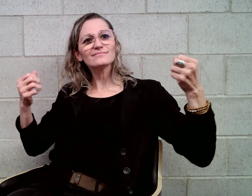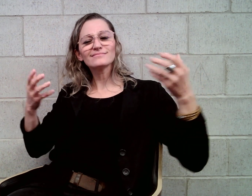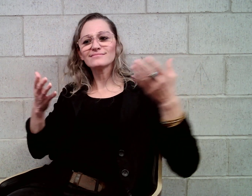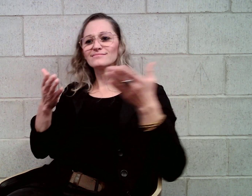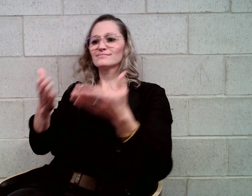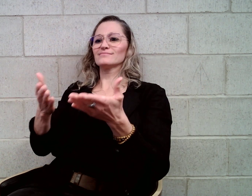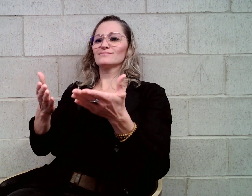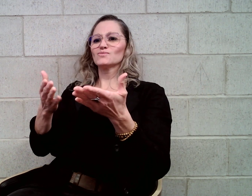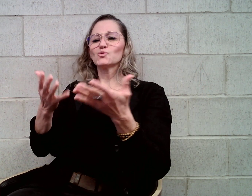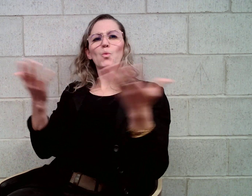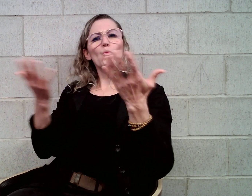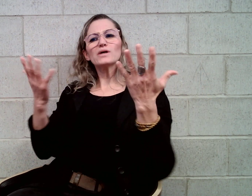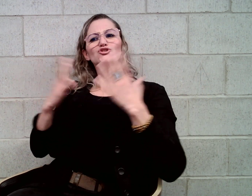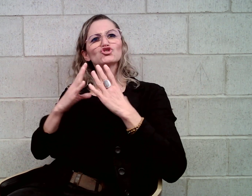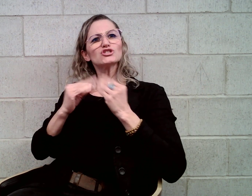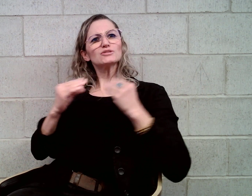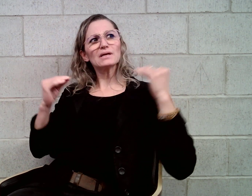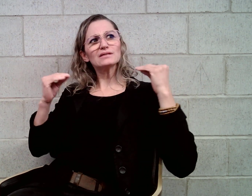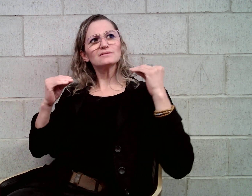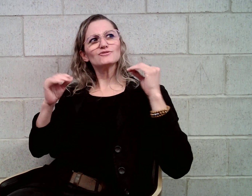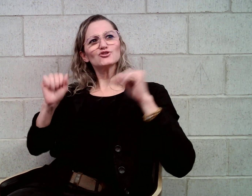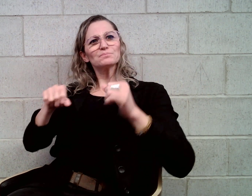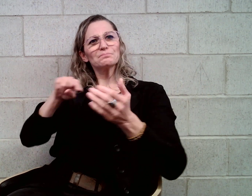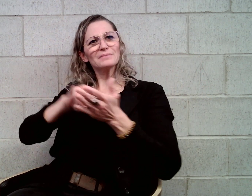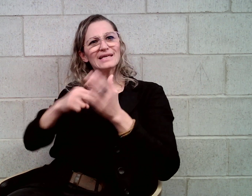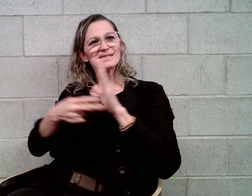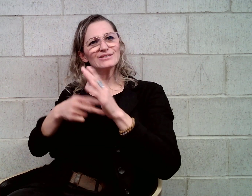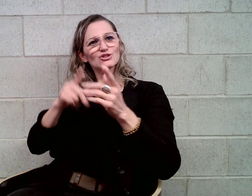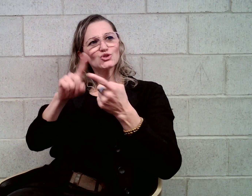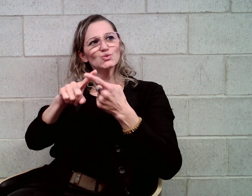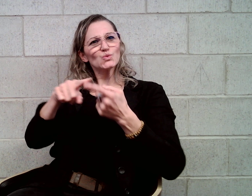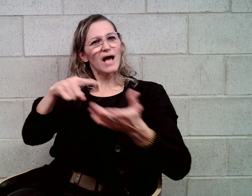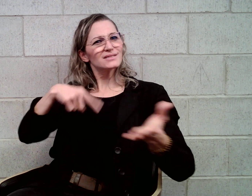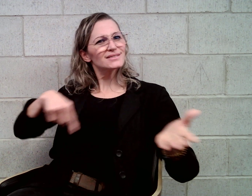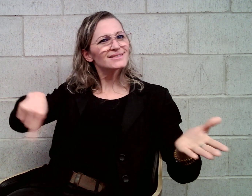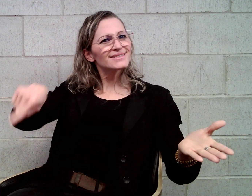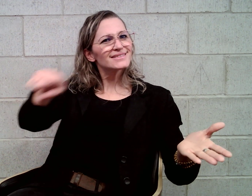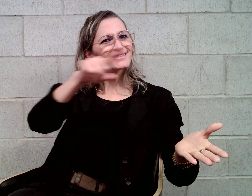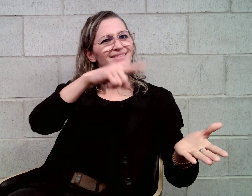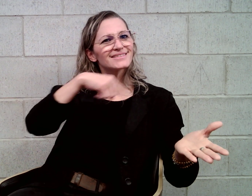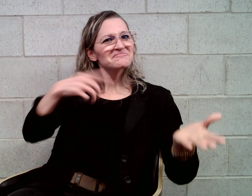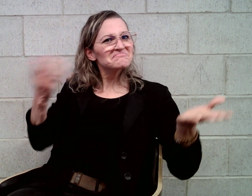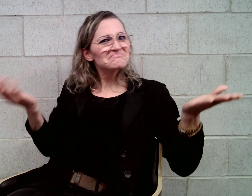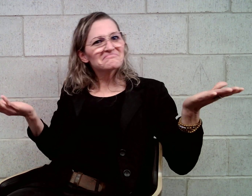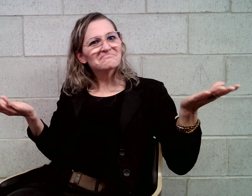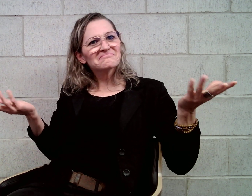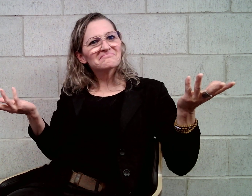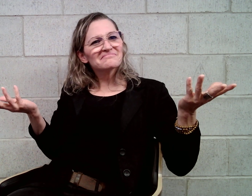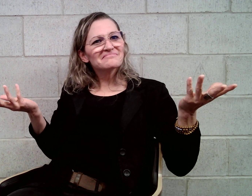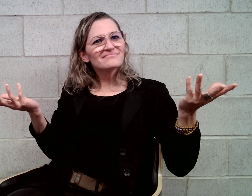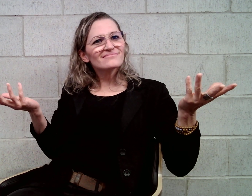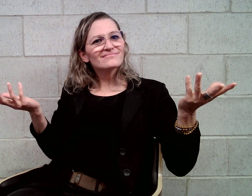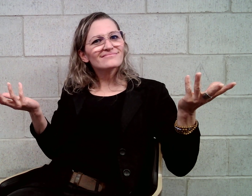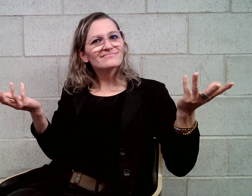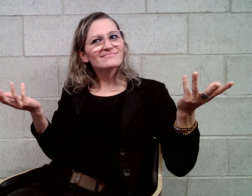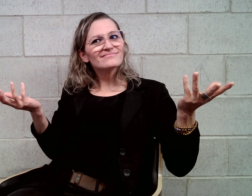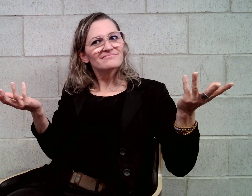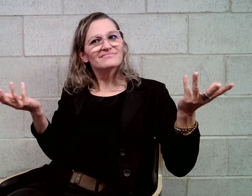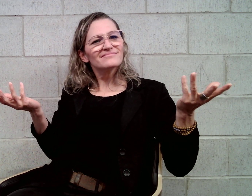use these texts as an opportunity to stretch our understanding. What does it mean to us, collectively